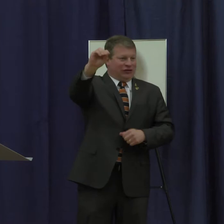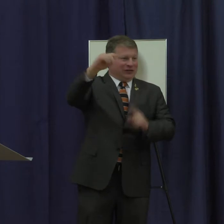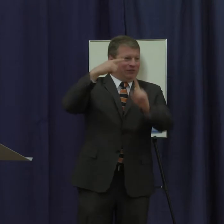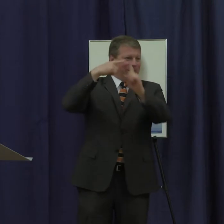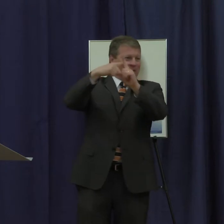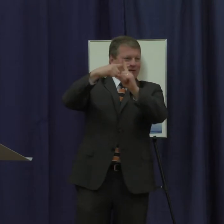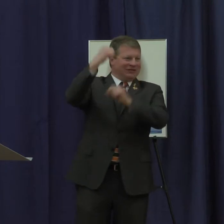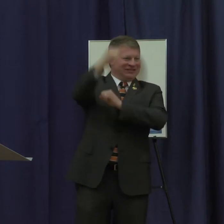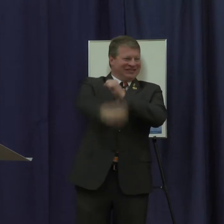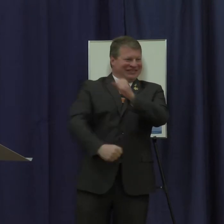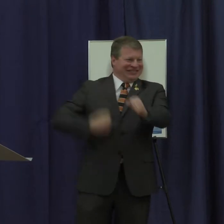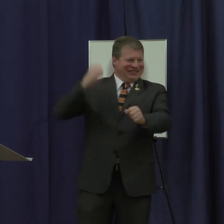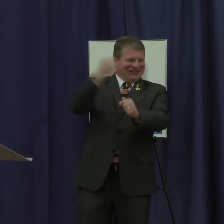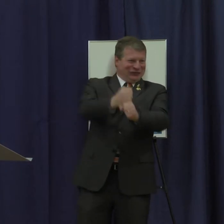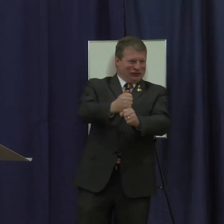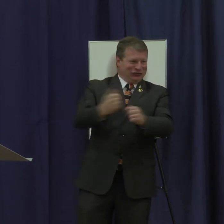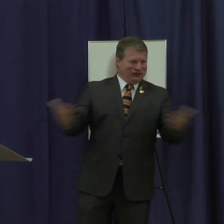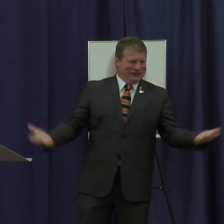for 30 plus years.